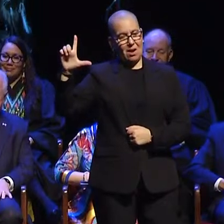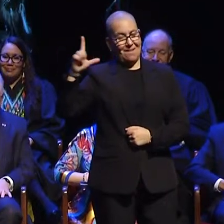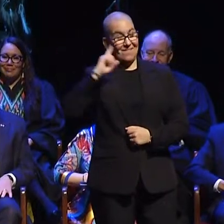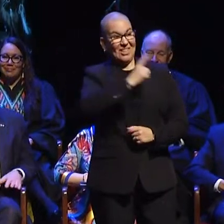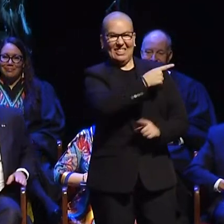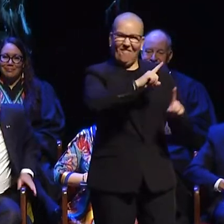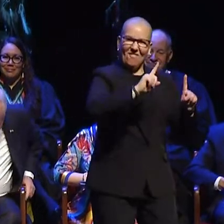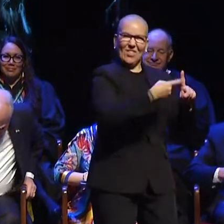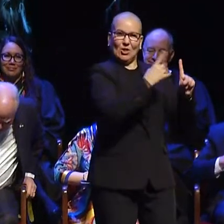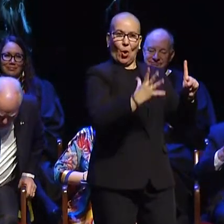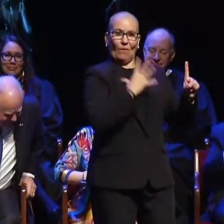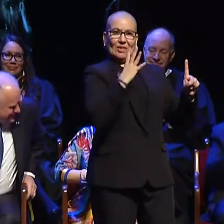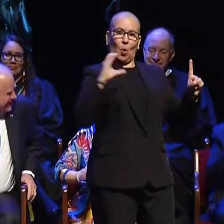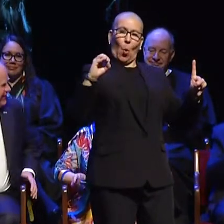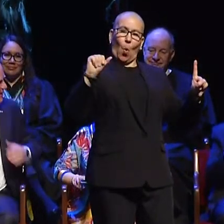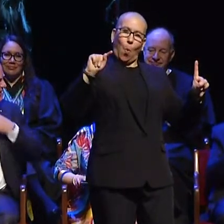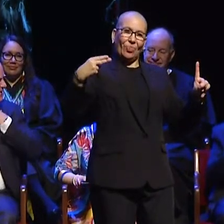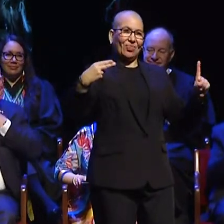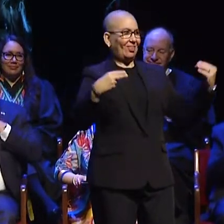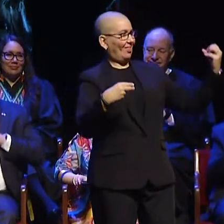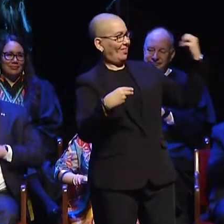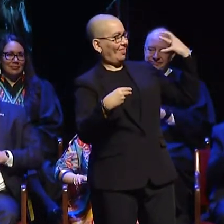judge.